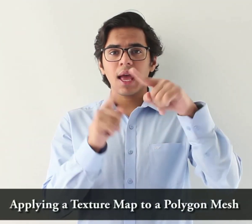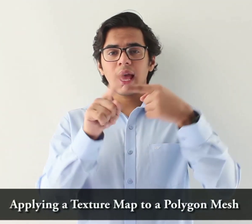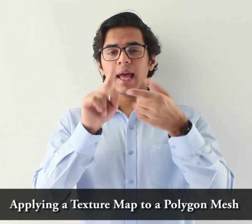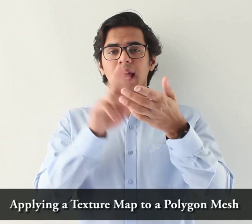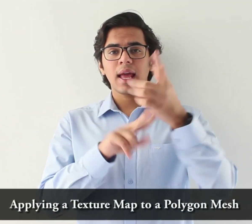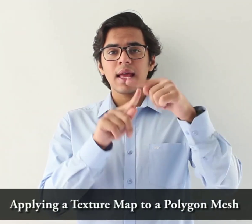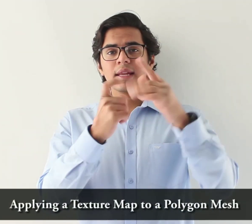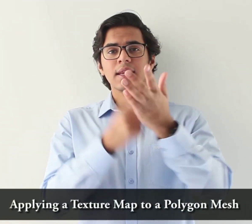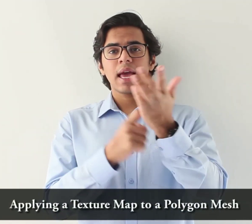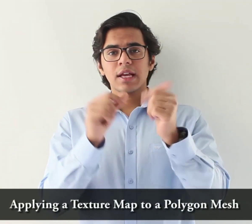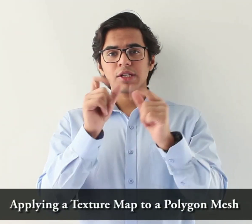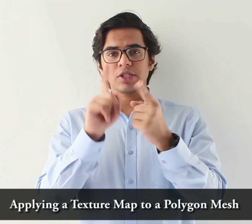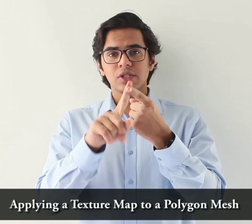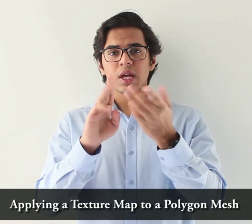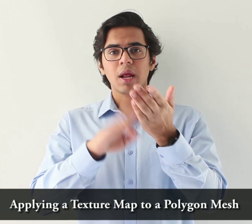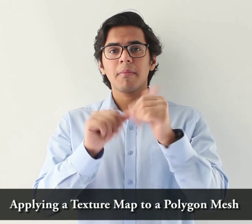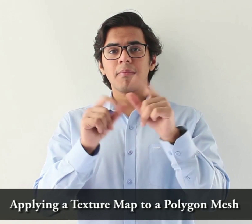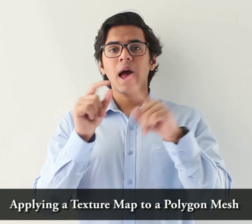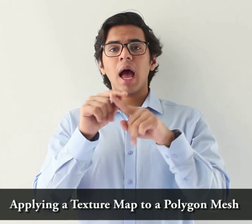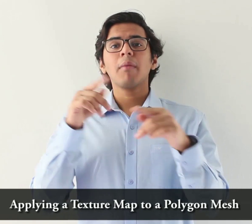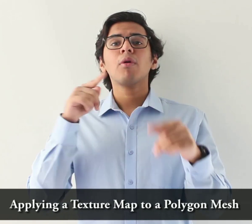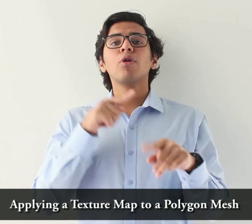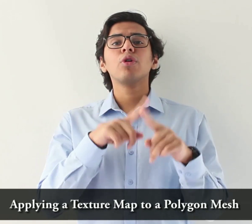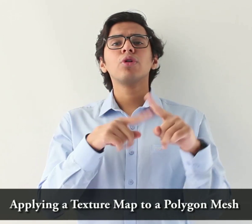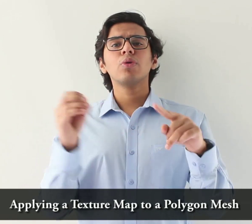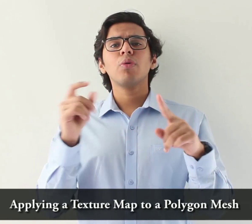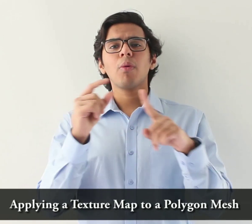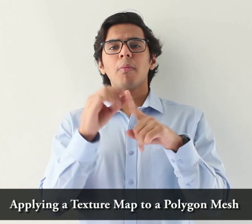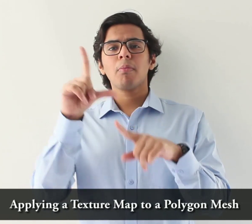Applying a texture map to a polygon mesh.